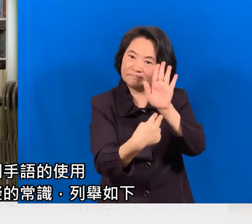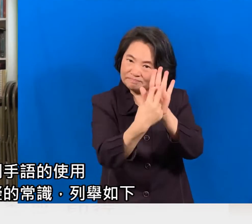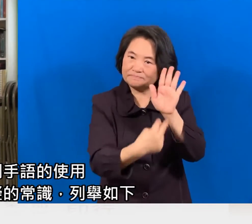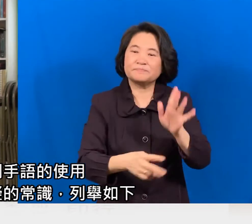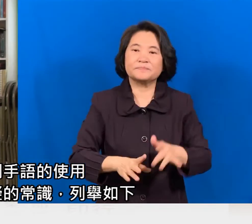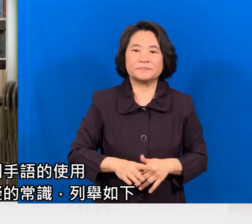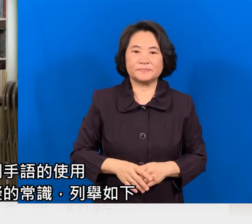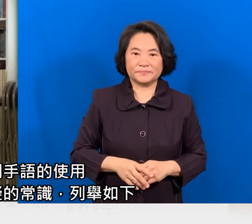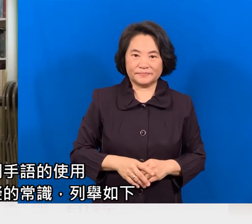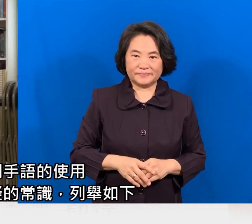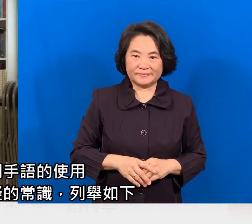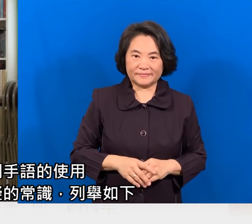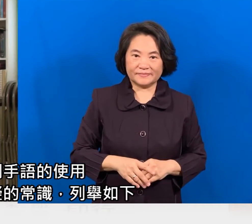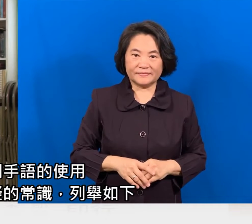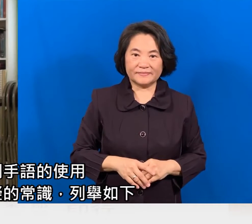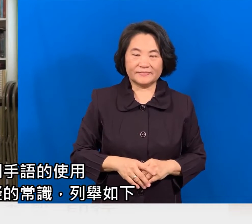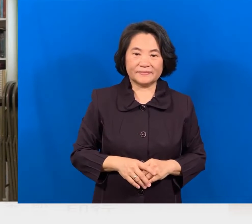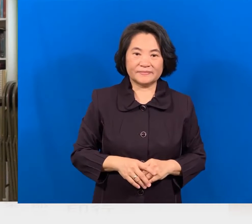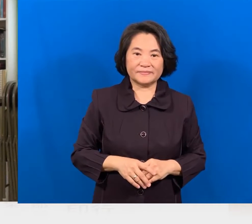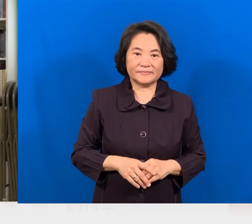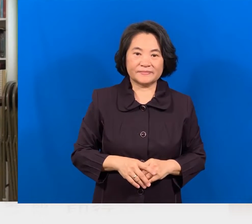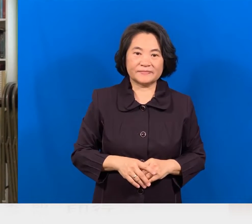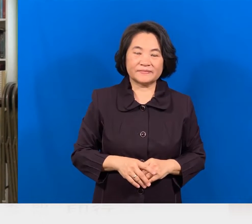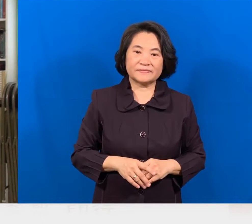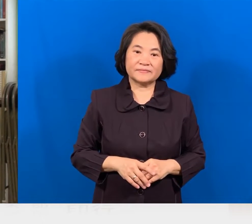hearing impairment. These include: